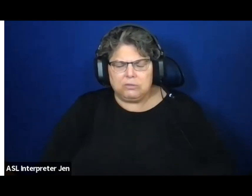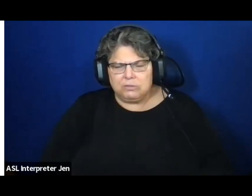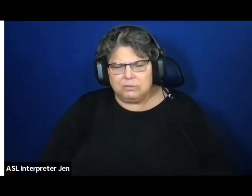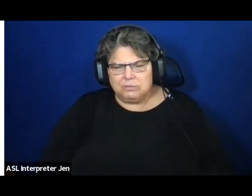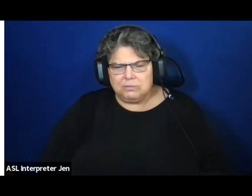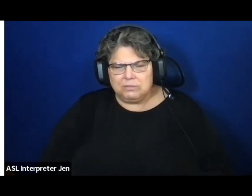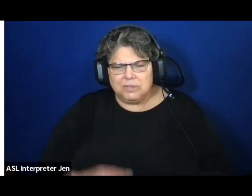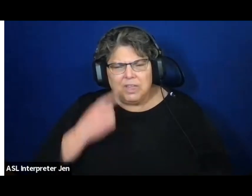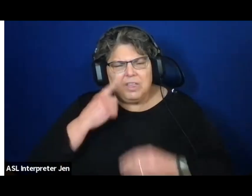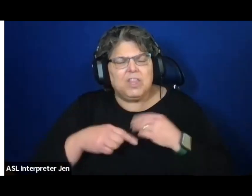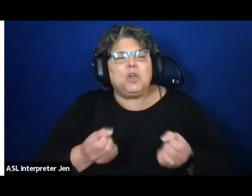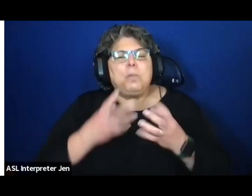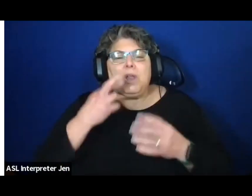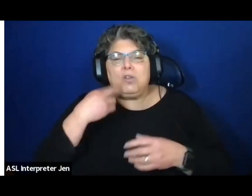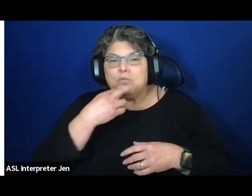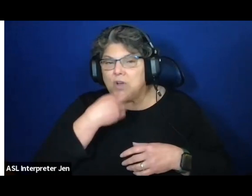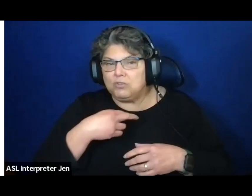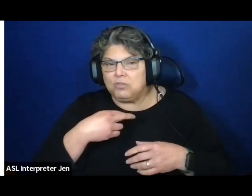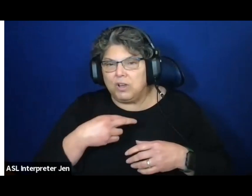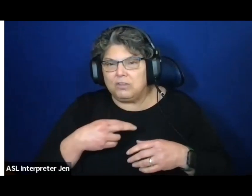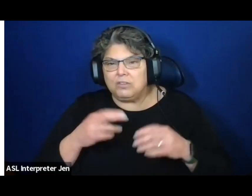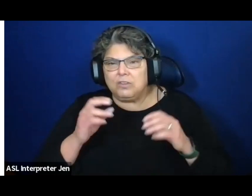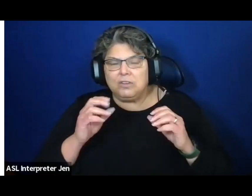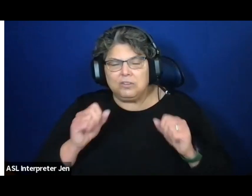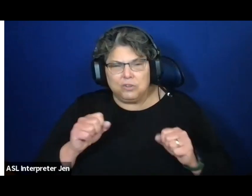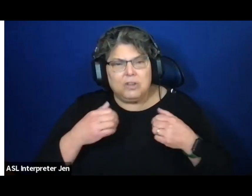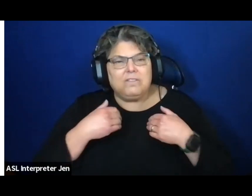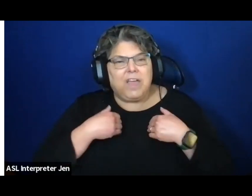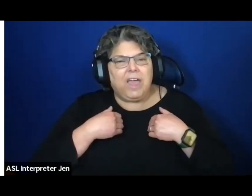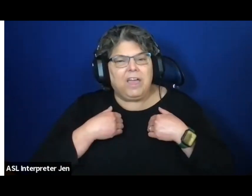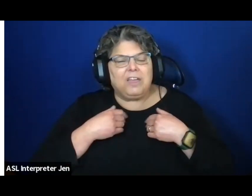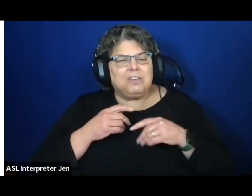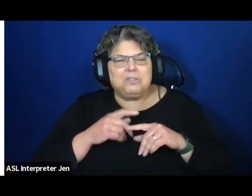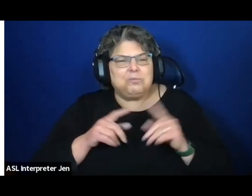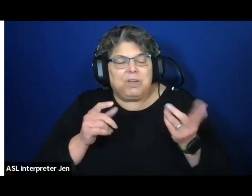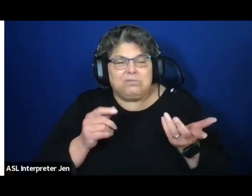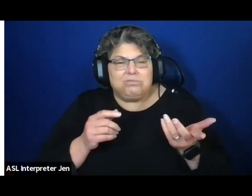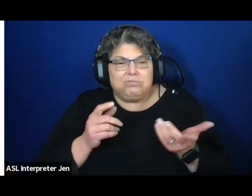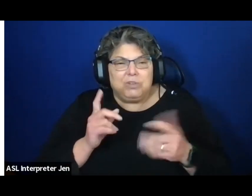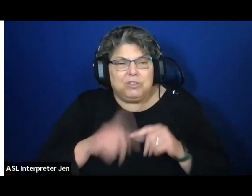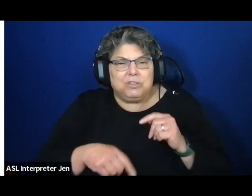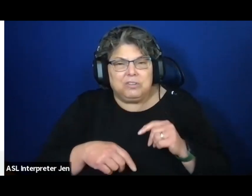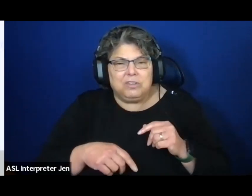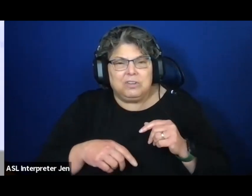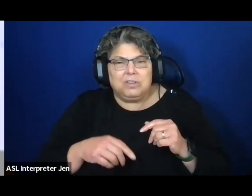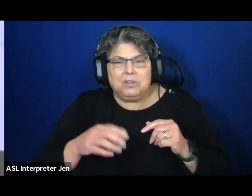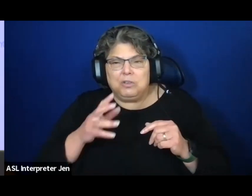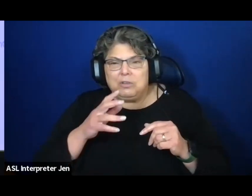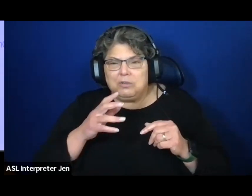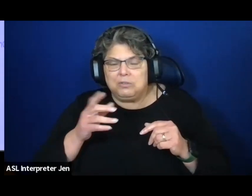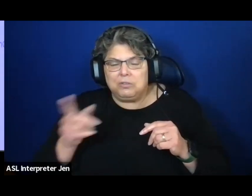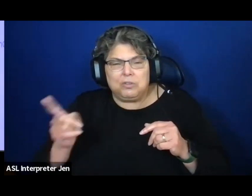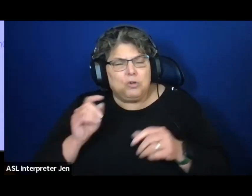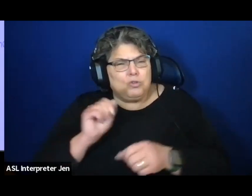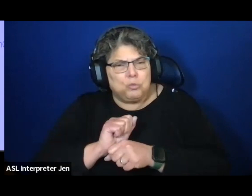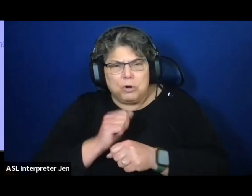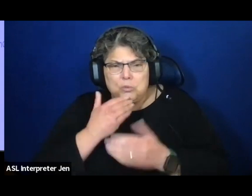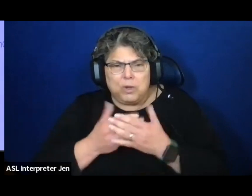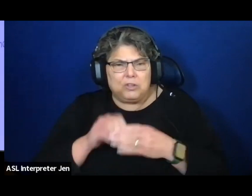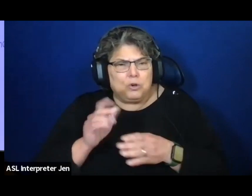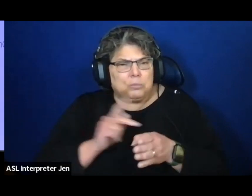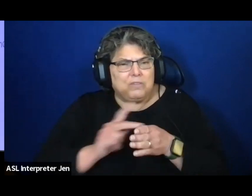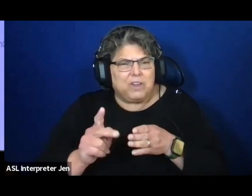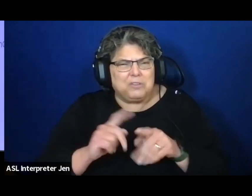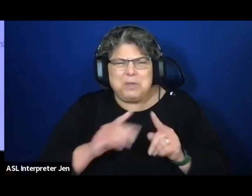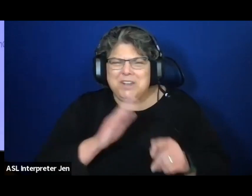Think about how many restaurants we will have had for her influence, but we didn't. And she worked in the healthcare profession, but I never